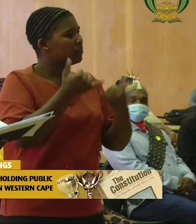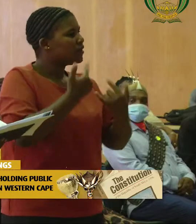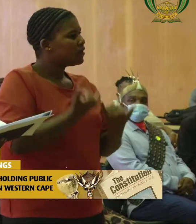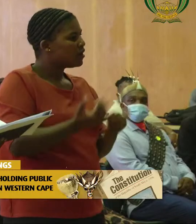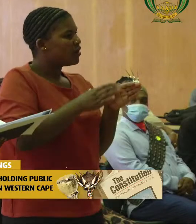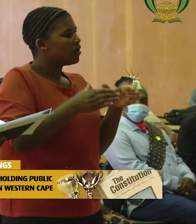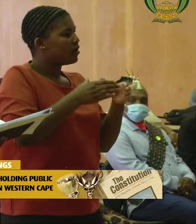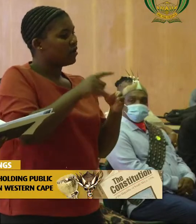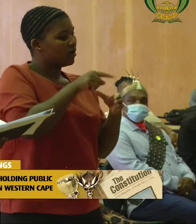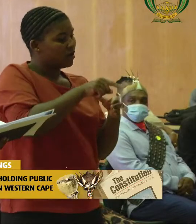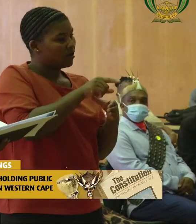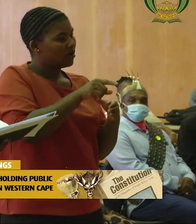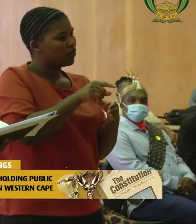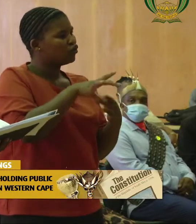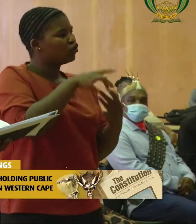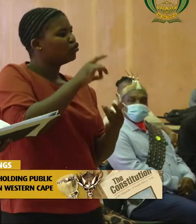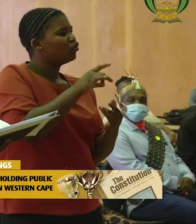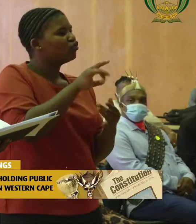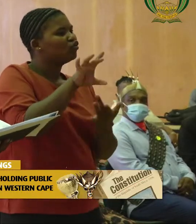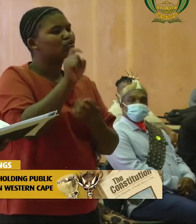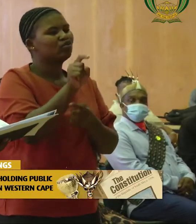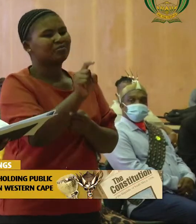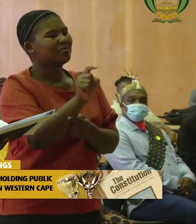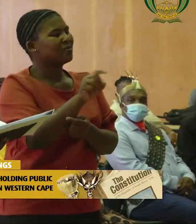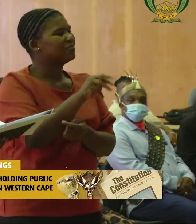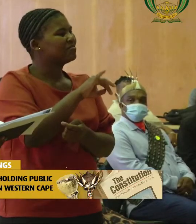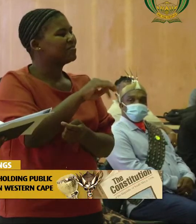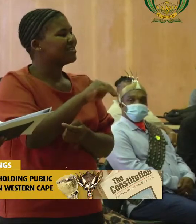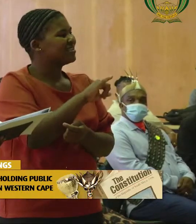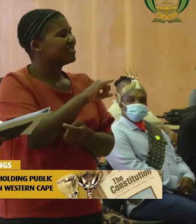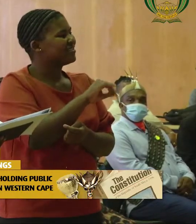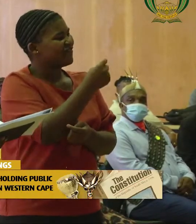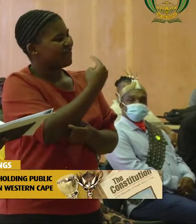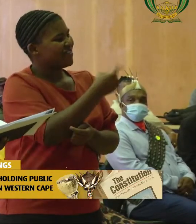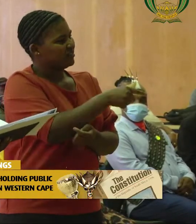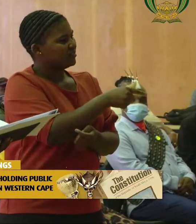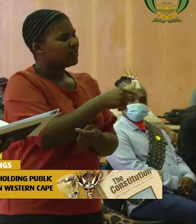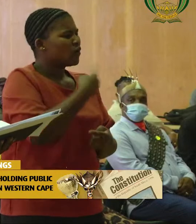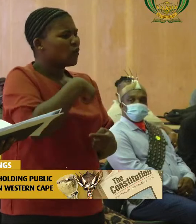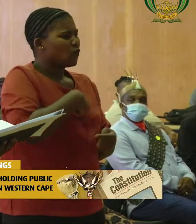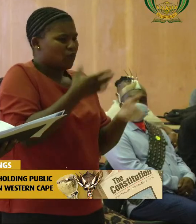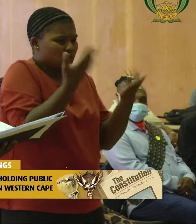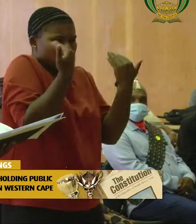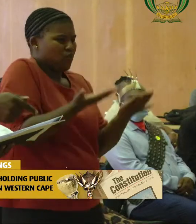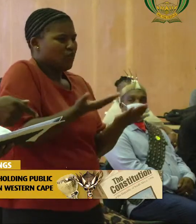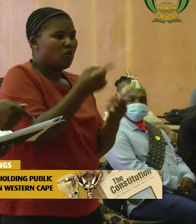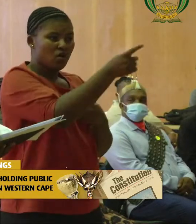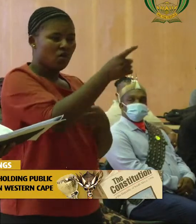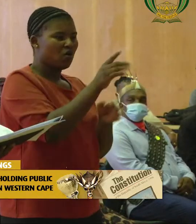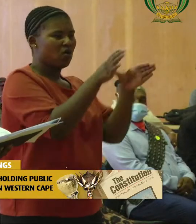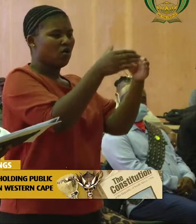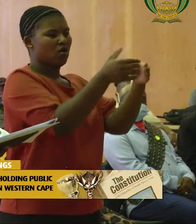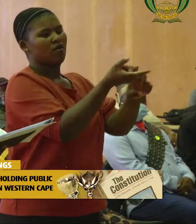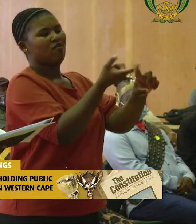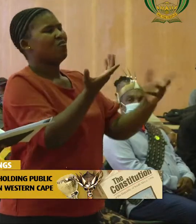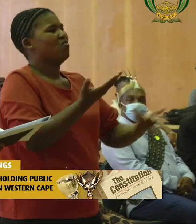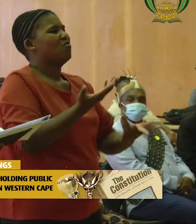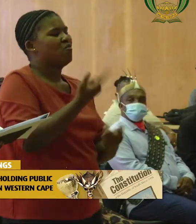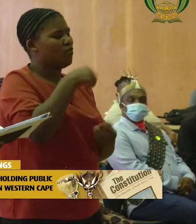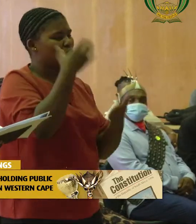chose to go with the minimalist. Now we are not aware what informed the decision by Cabinet to go for